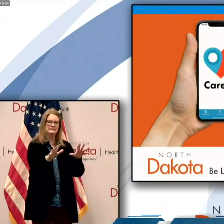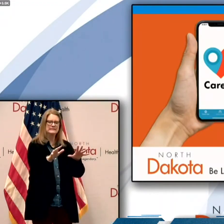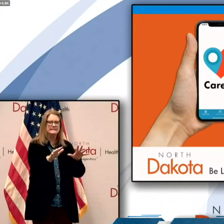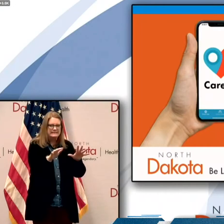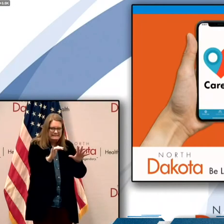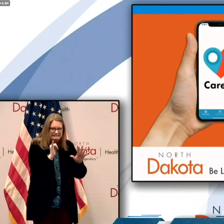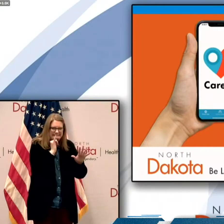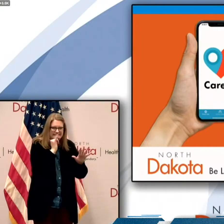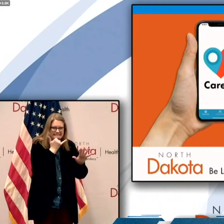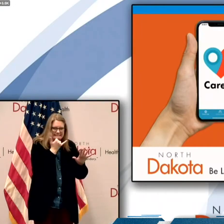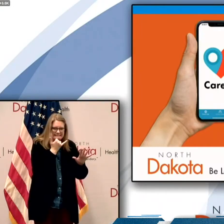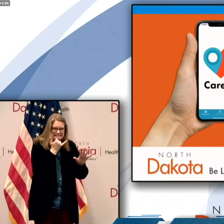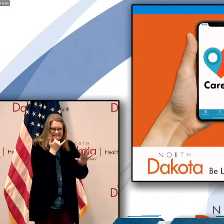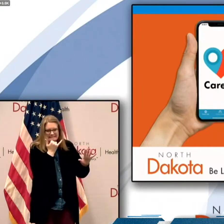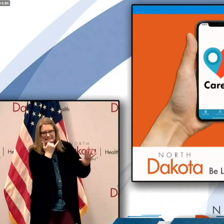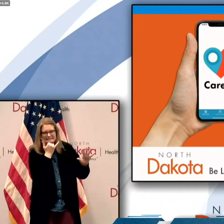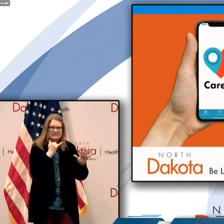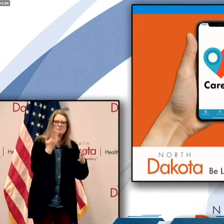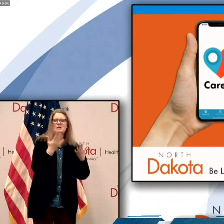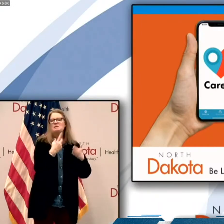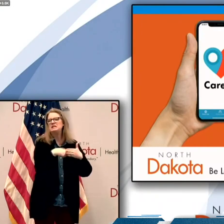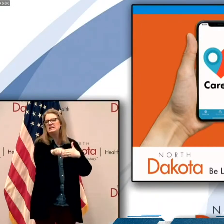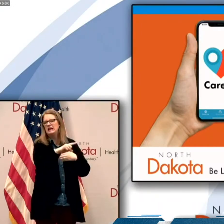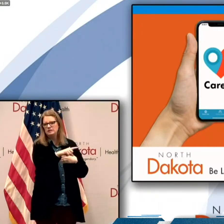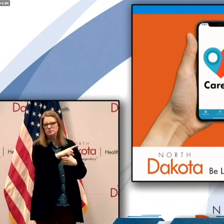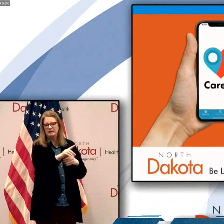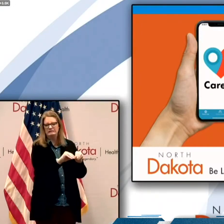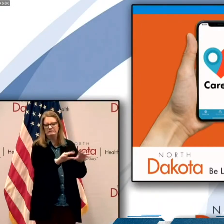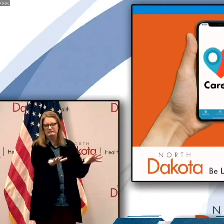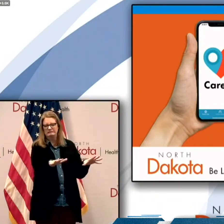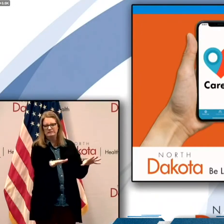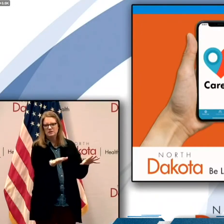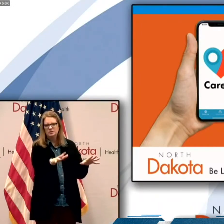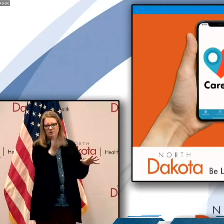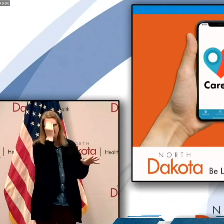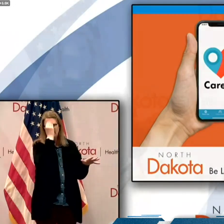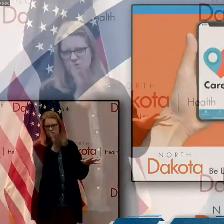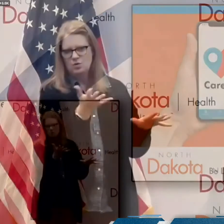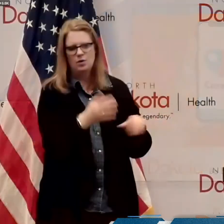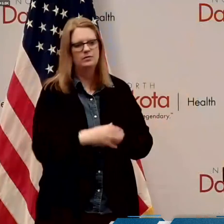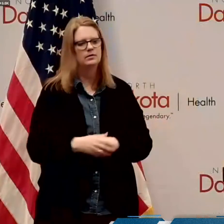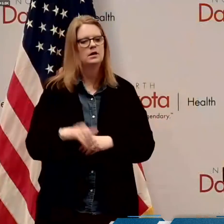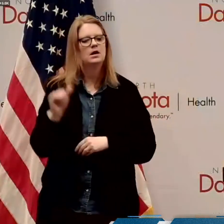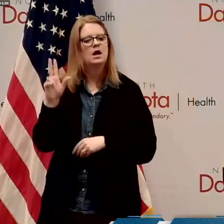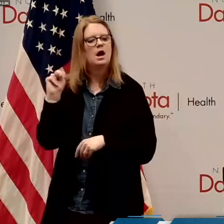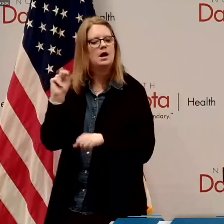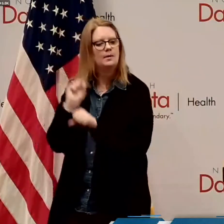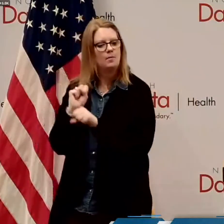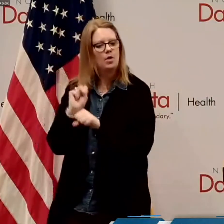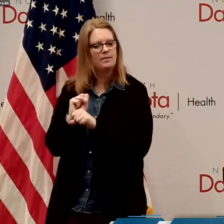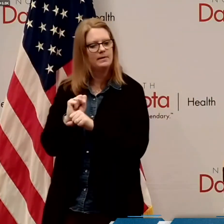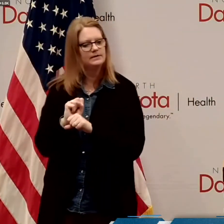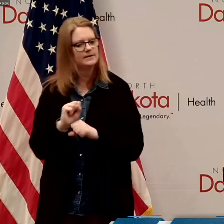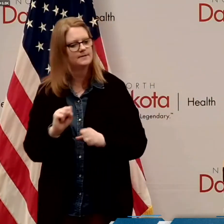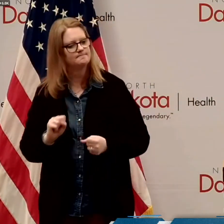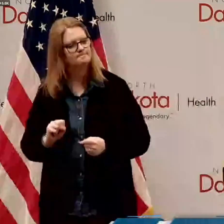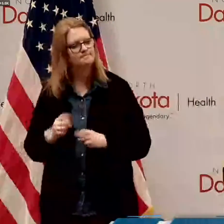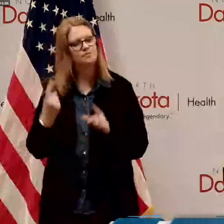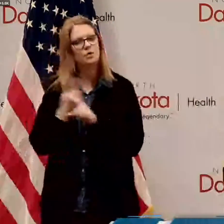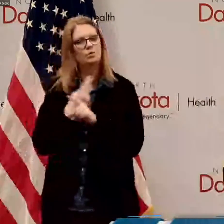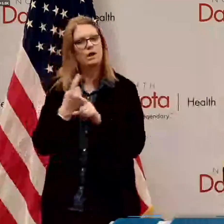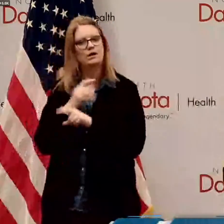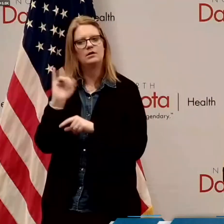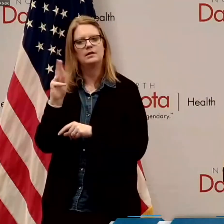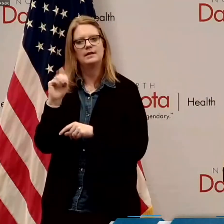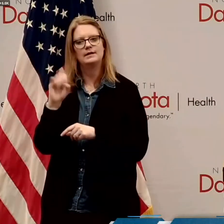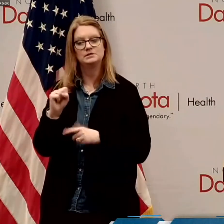short slip, which looks like it's going to be early next week, but we'll keep you posted on that. Unemployment, next topic. Regular claims